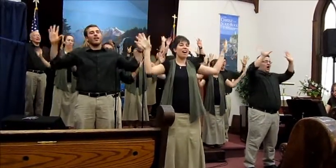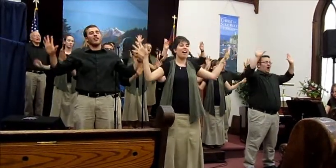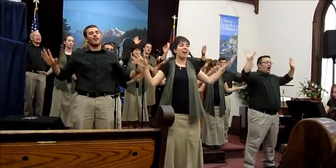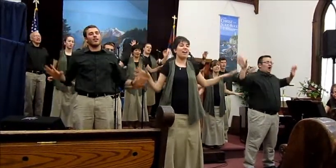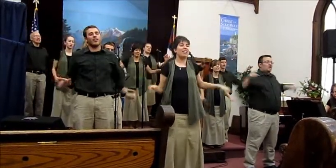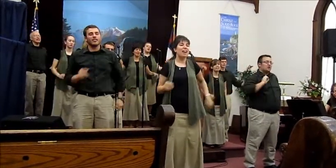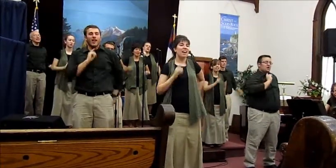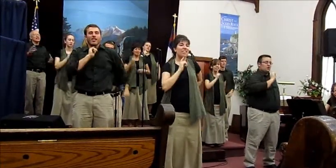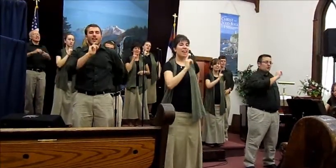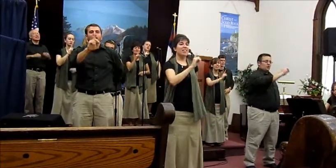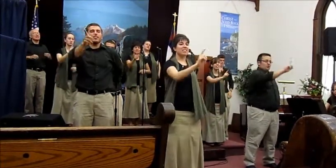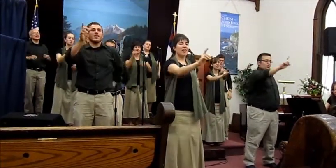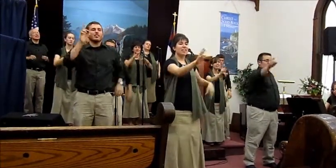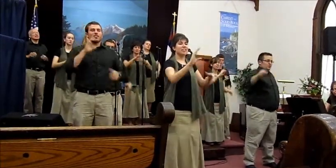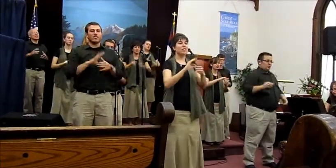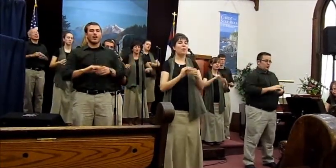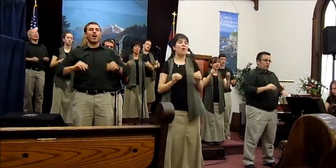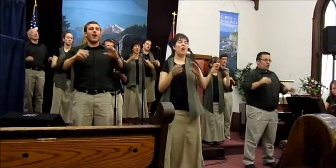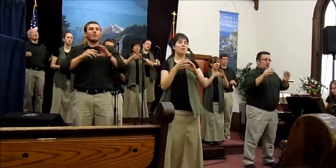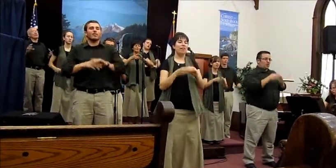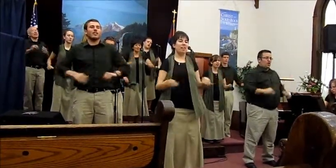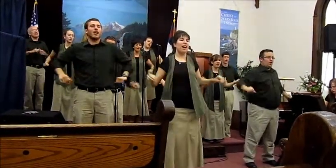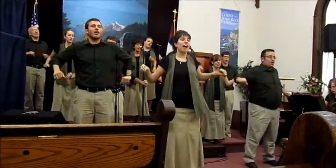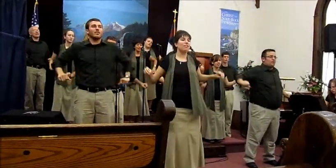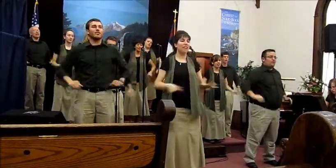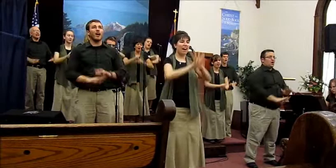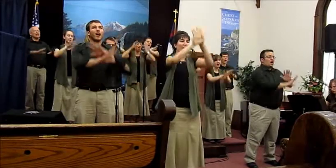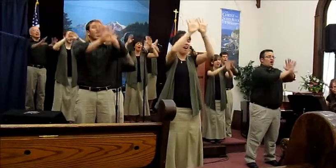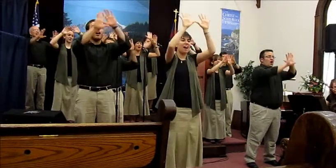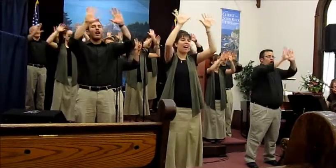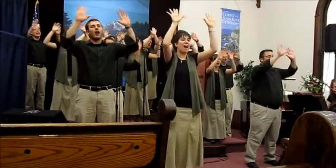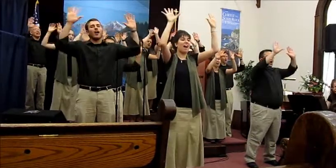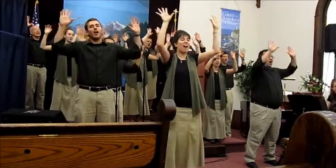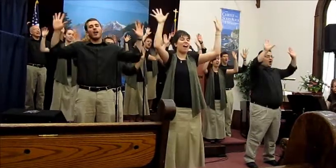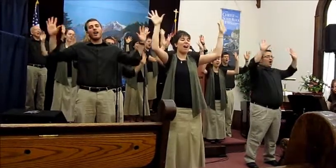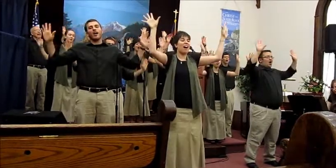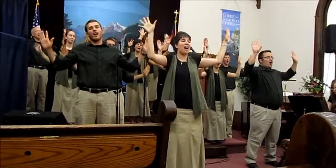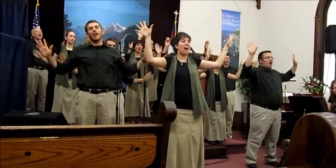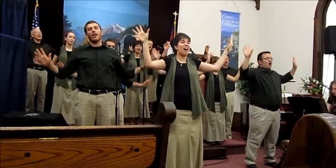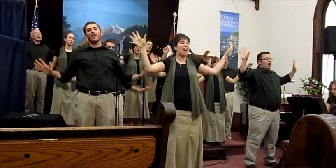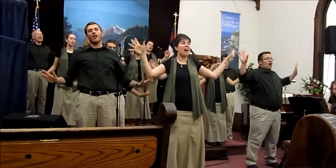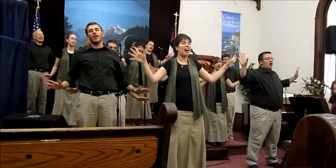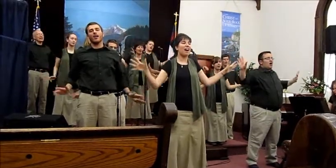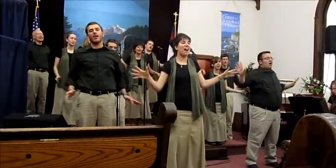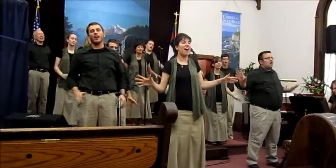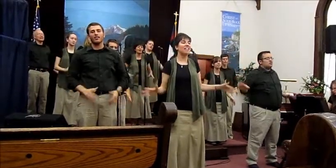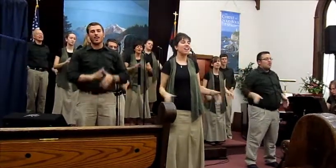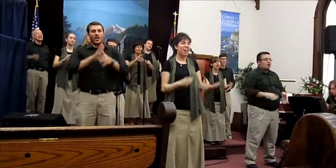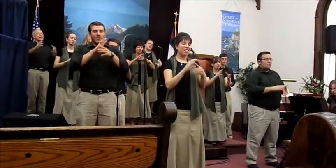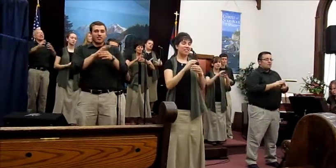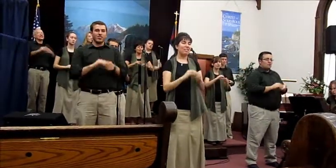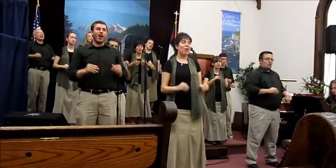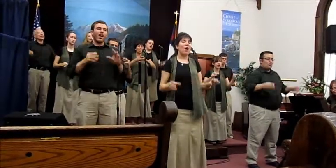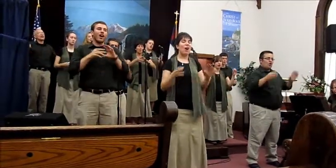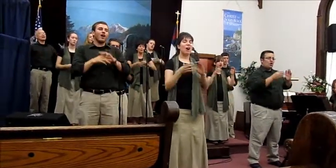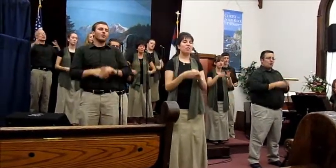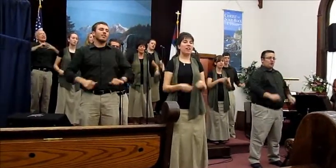This is the story of life, this the story